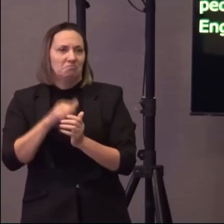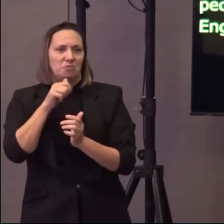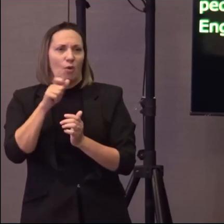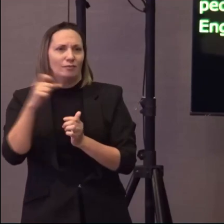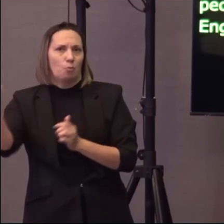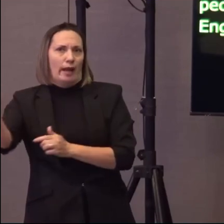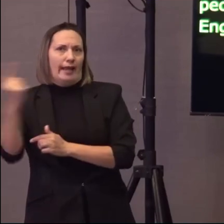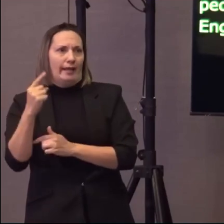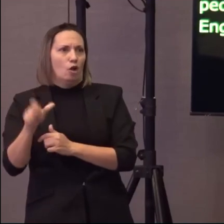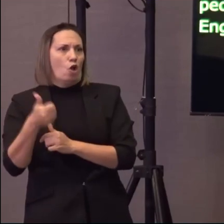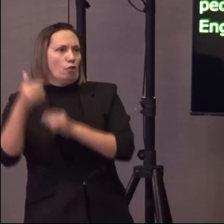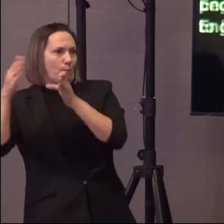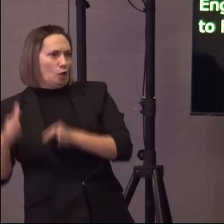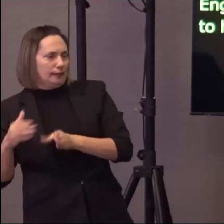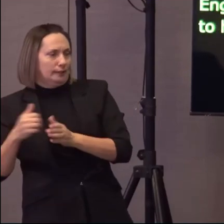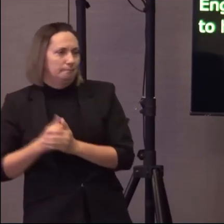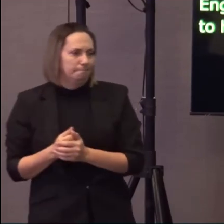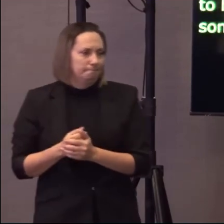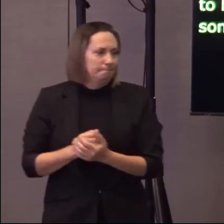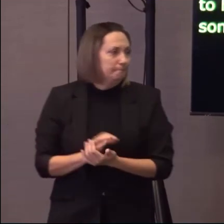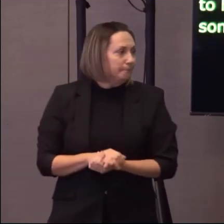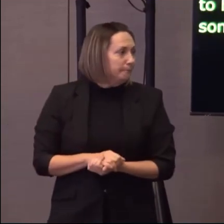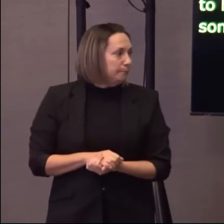bring someone in.